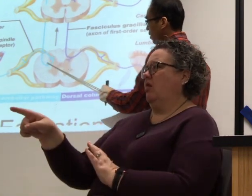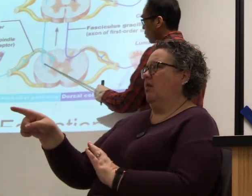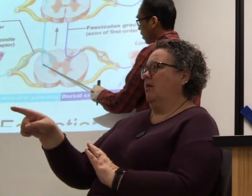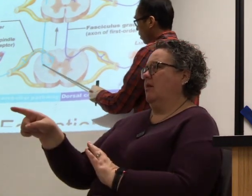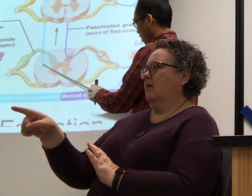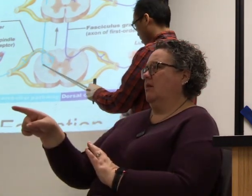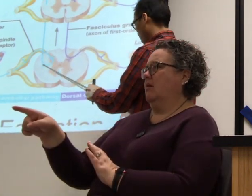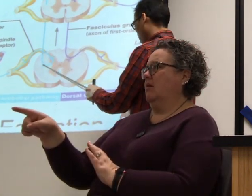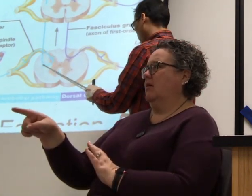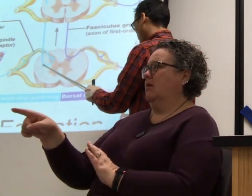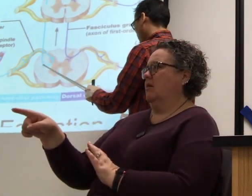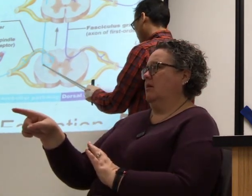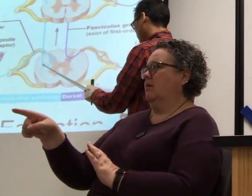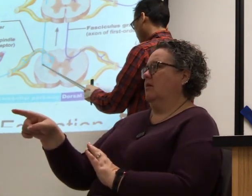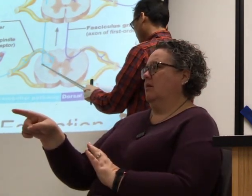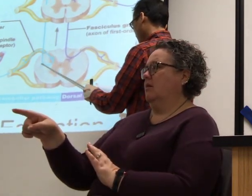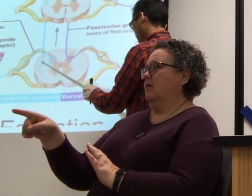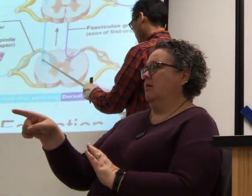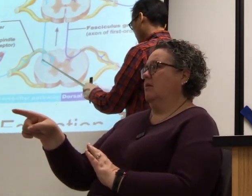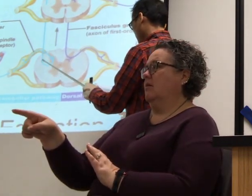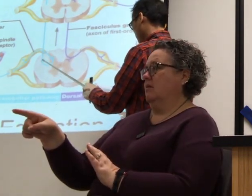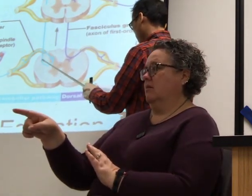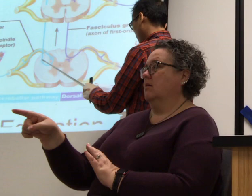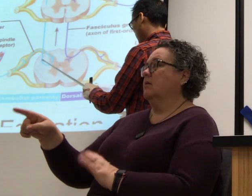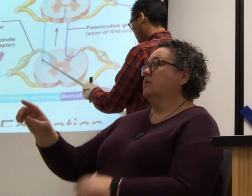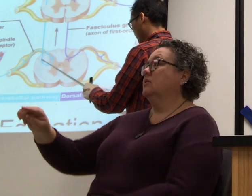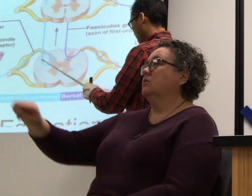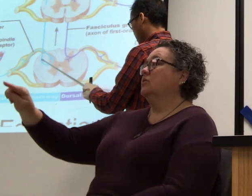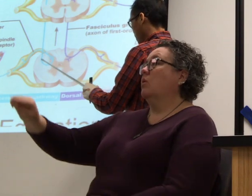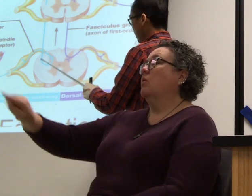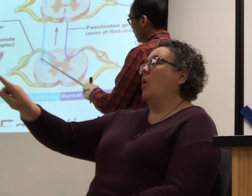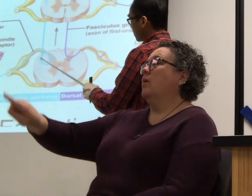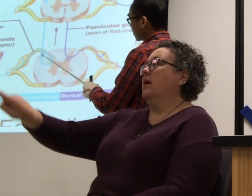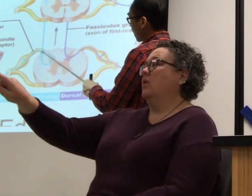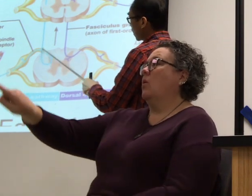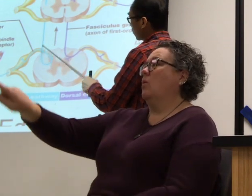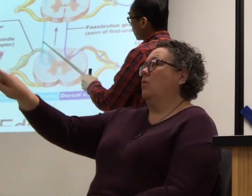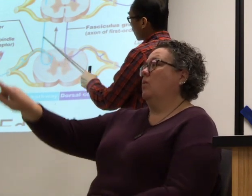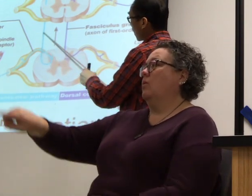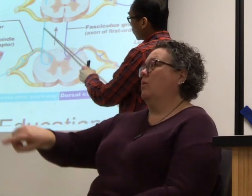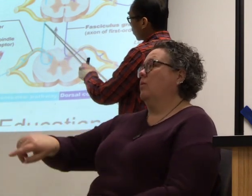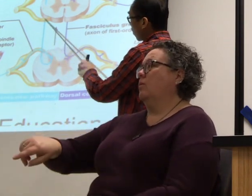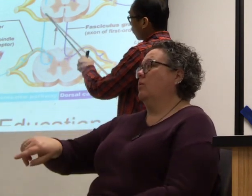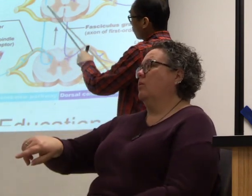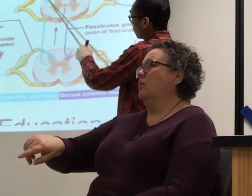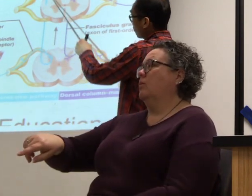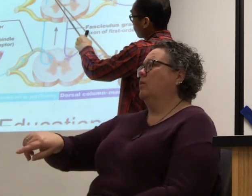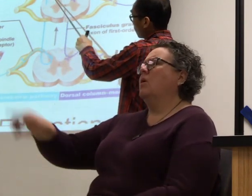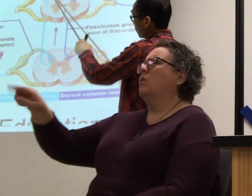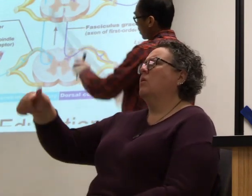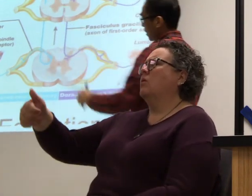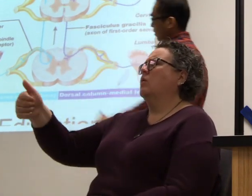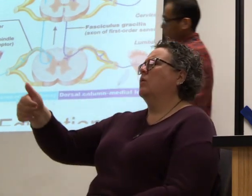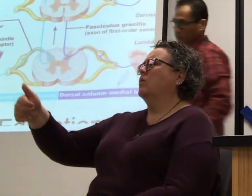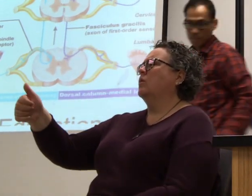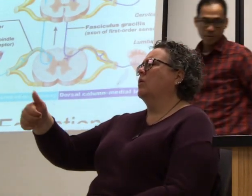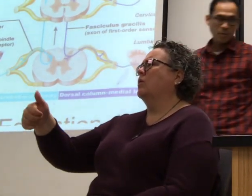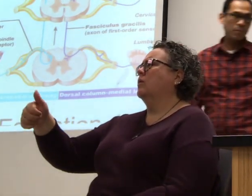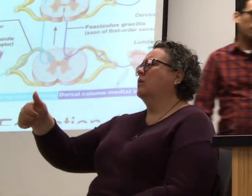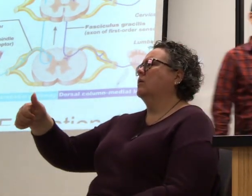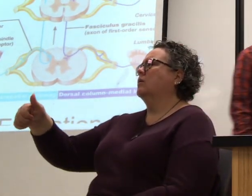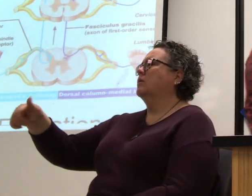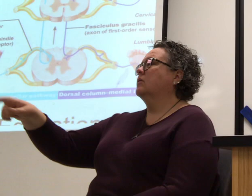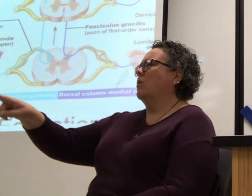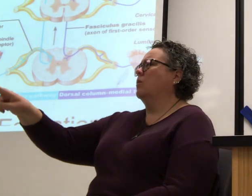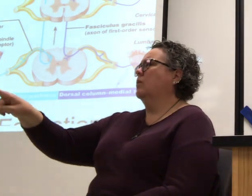cell will arise, ascend, I should say, ipsilaterally in the lateral column. Okay,